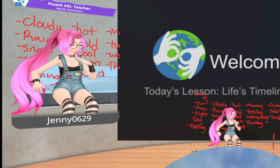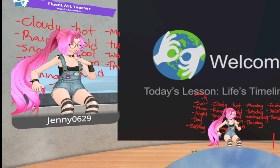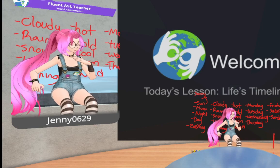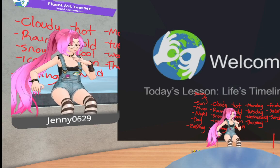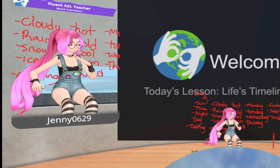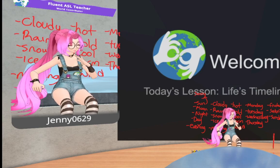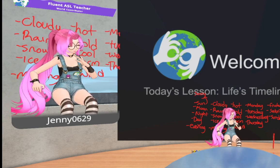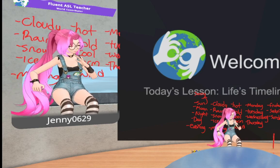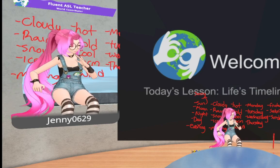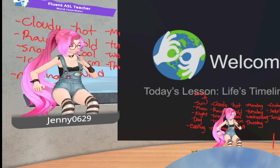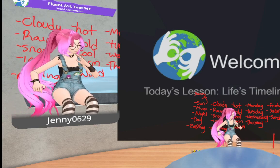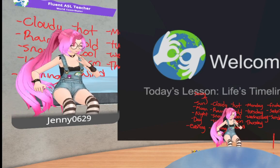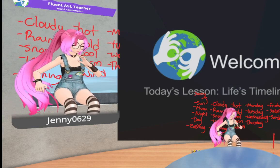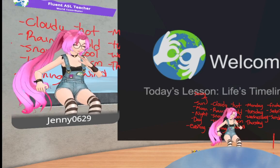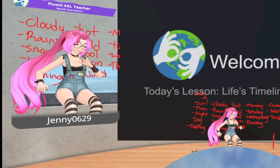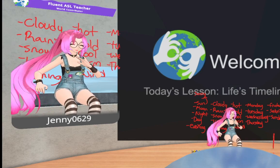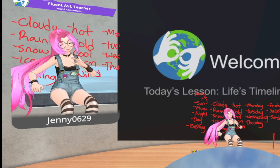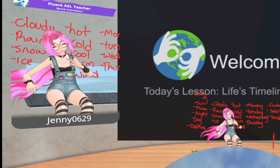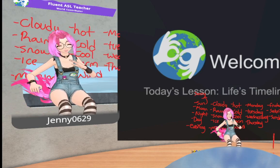Storm?